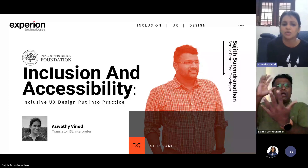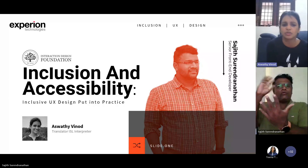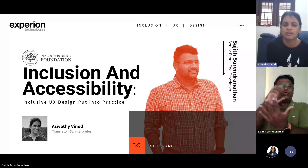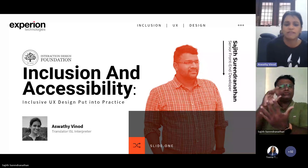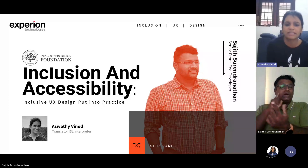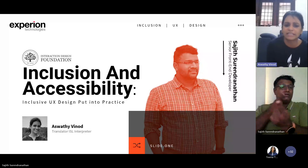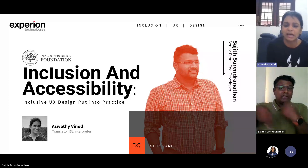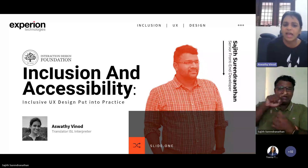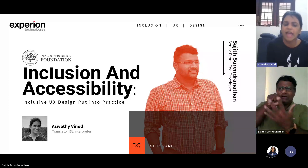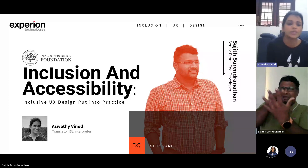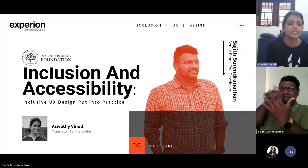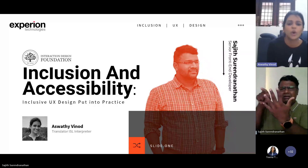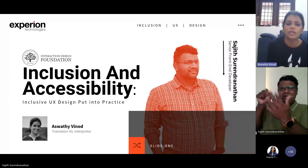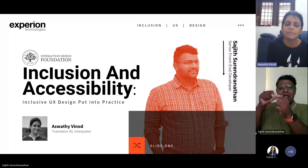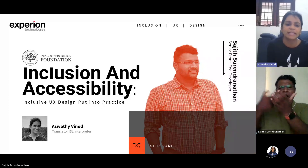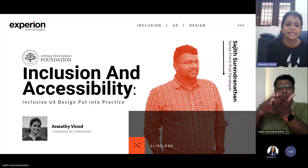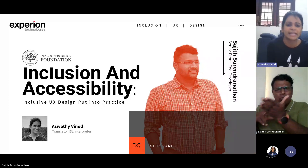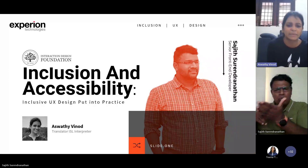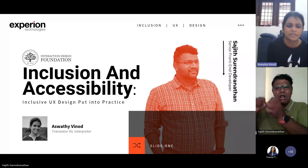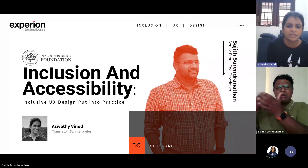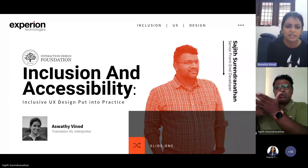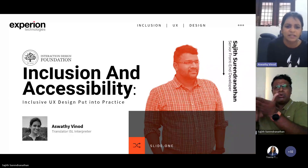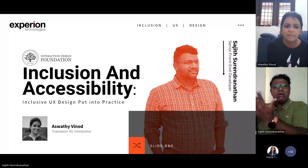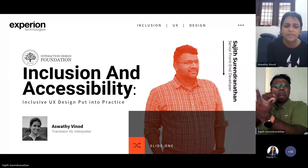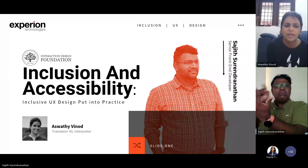names, Arun, Vandana, and you can call them by their